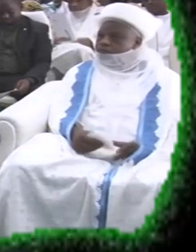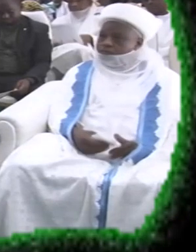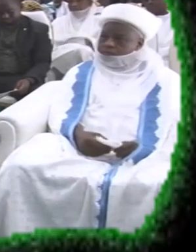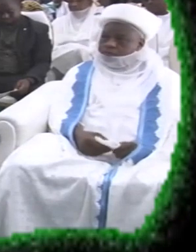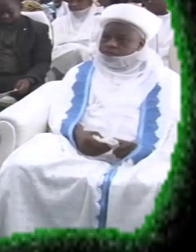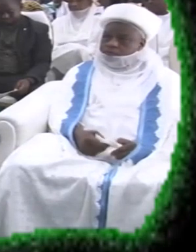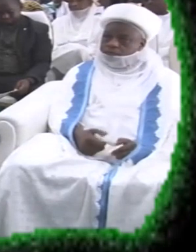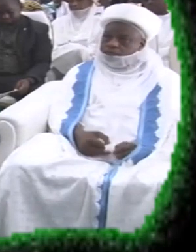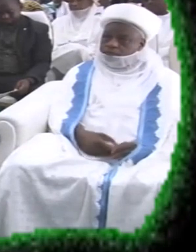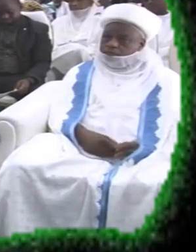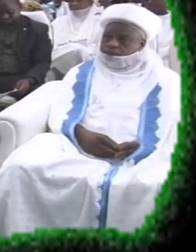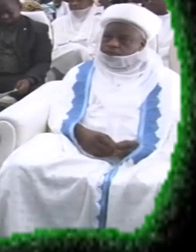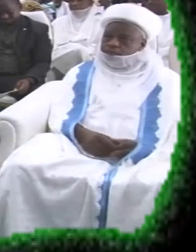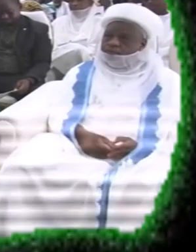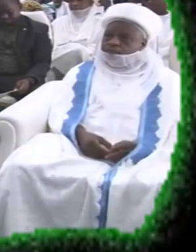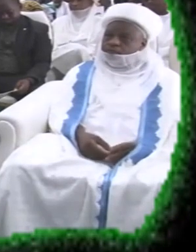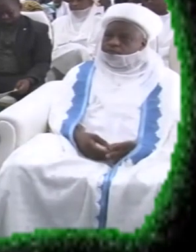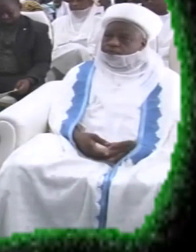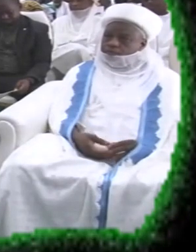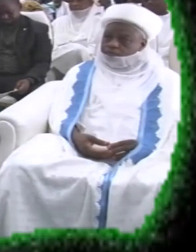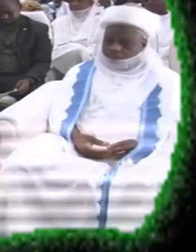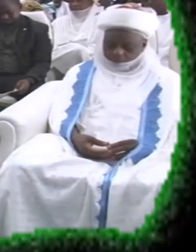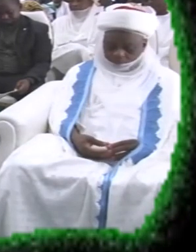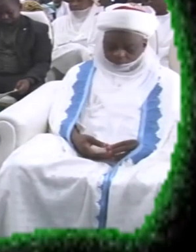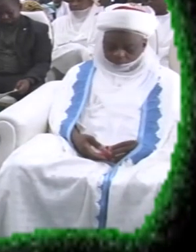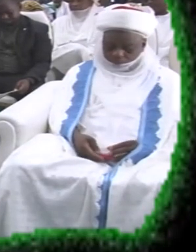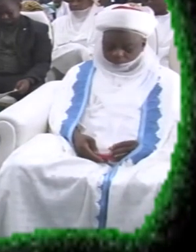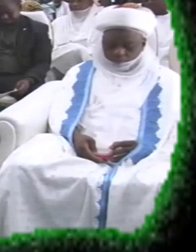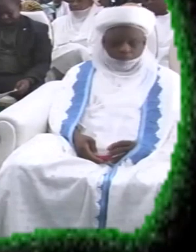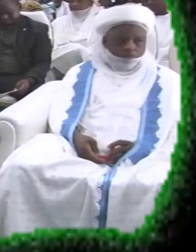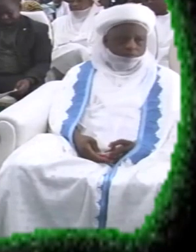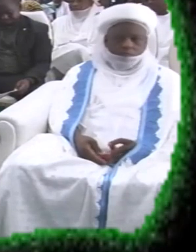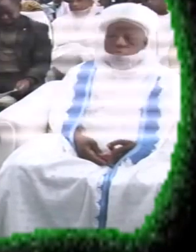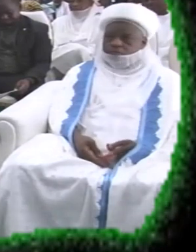Transition Committee, Mr. Boss Gida Mustafa,